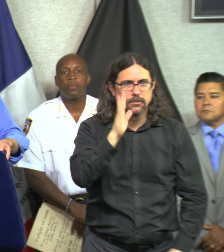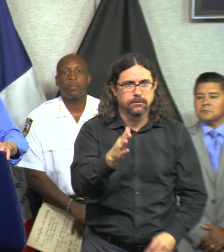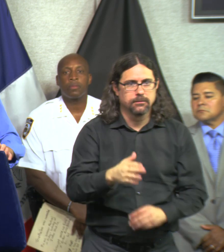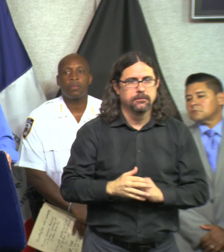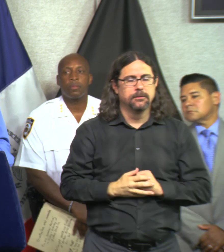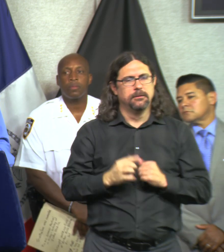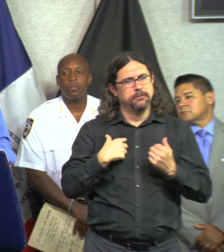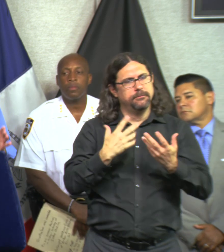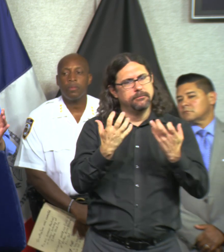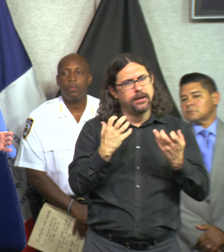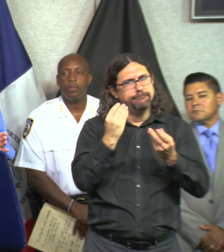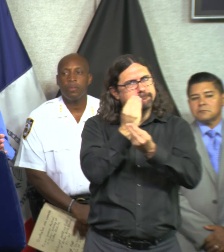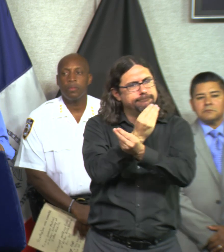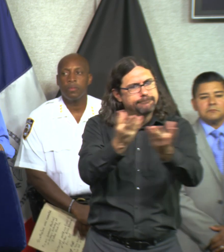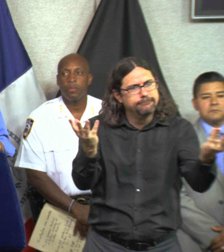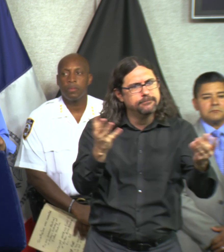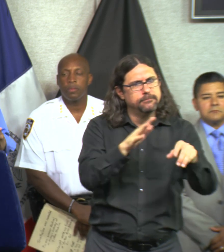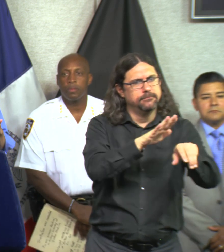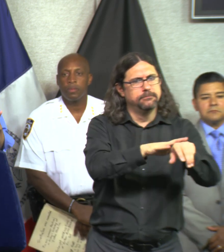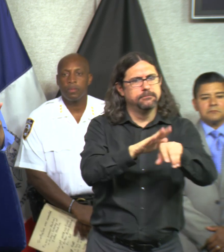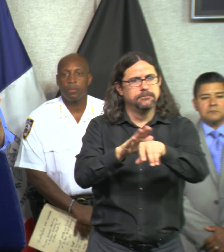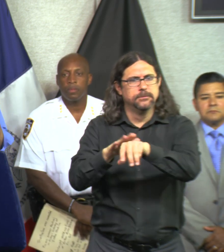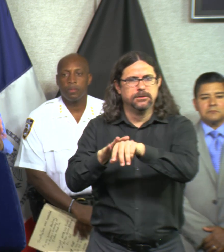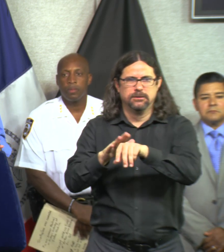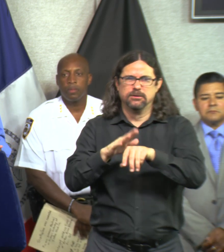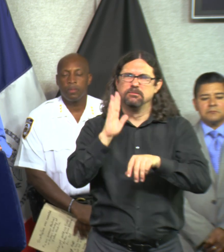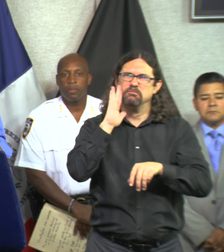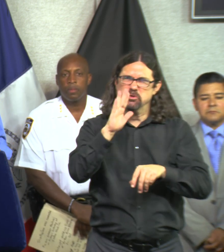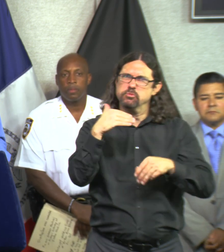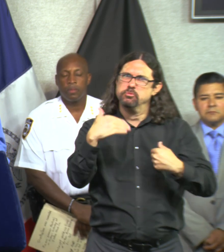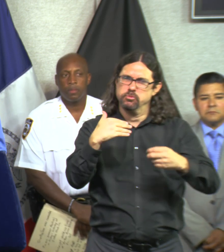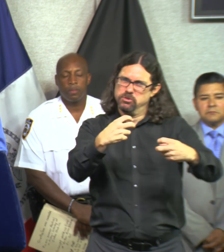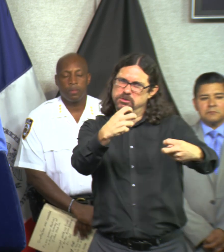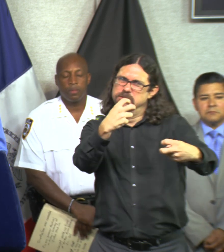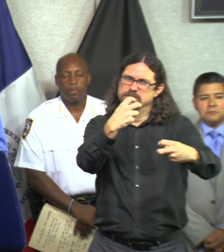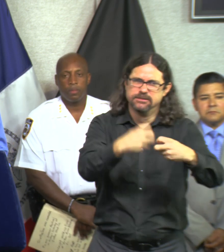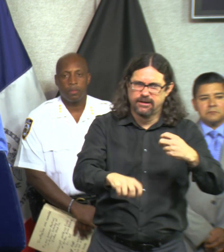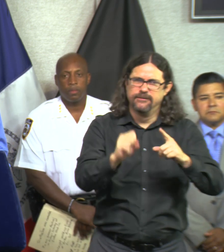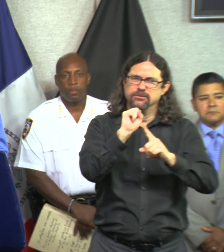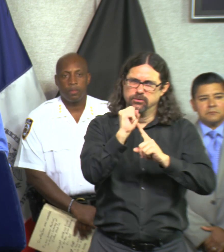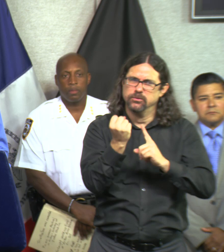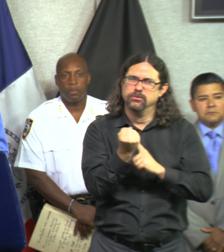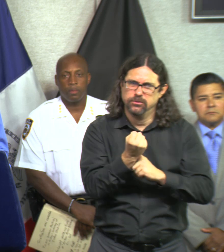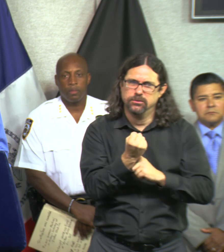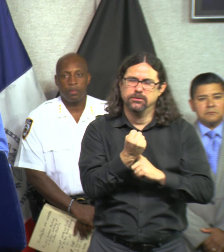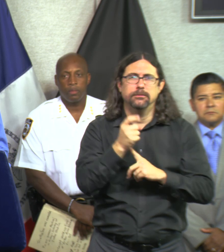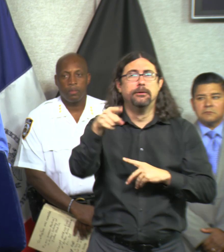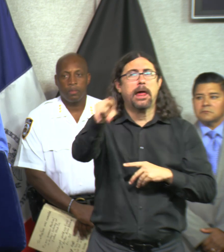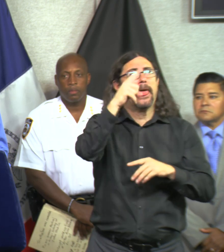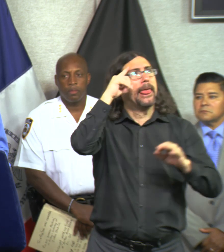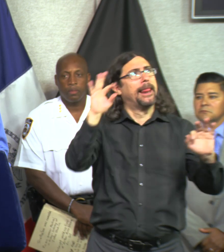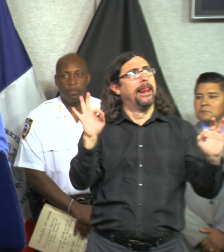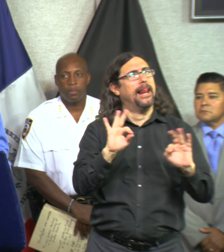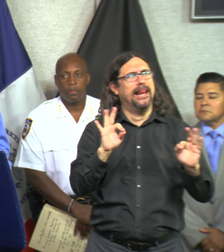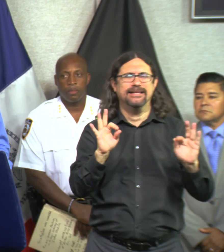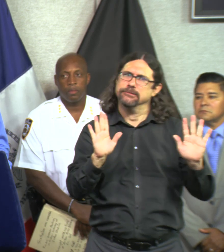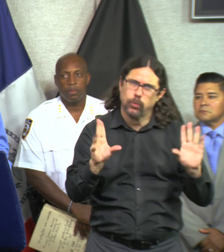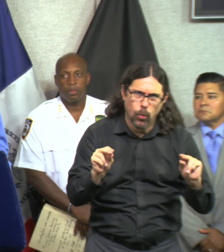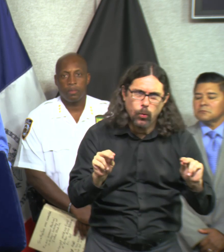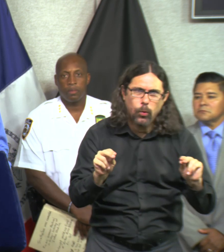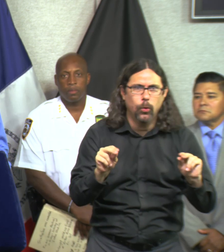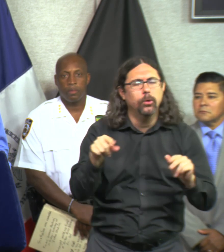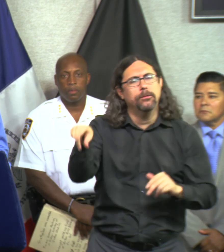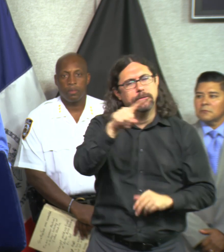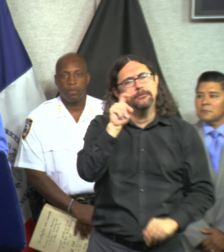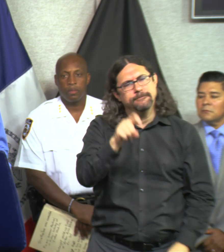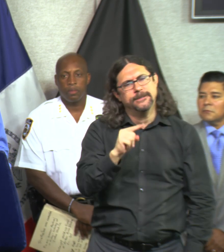very difficult situation. Everyone's got to take it seriously. This is a potentially dangerous weather situation for a